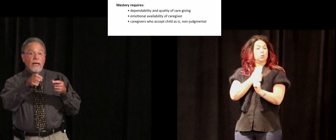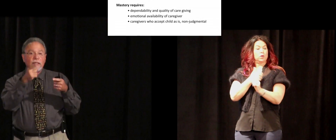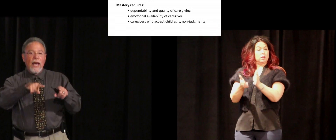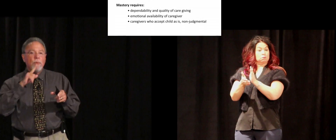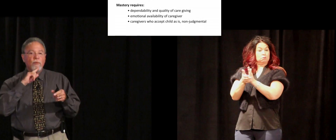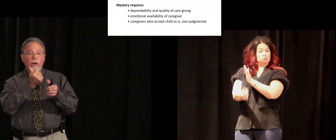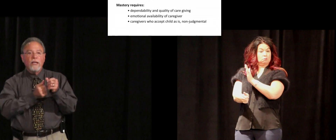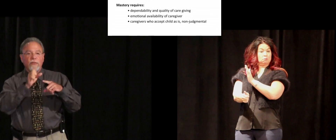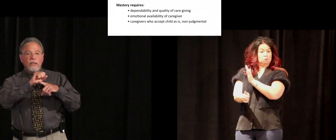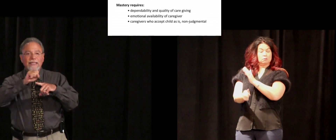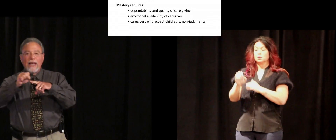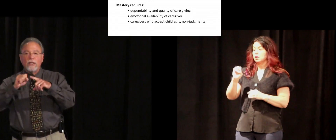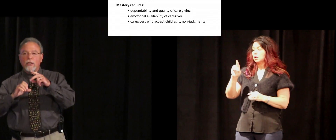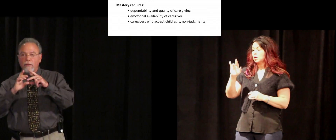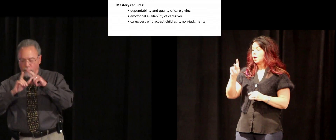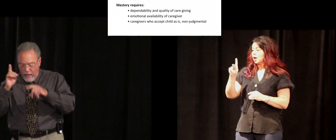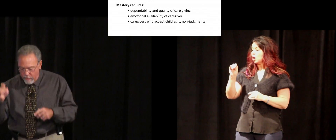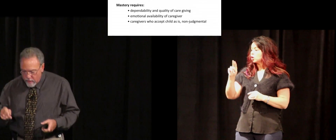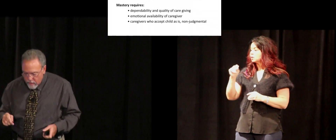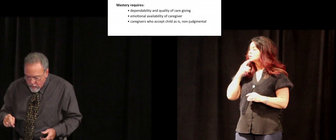emotional responses to our children.